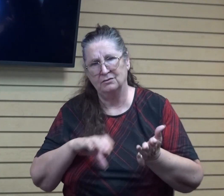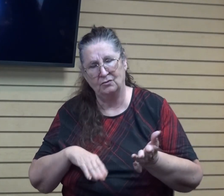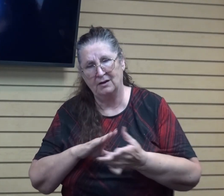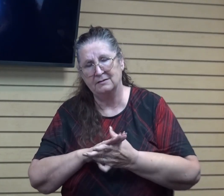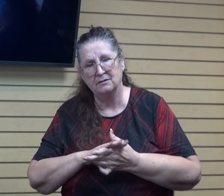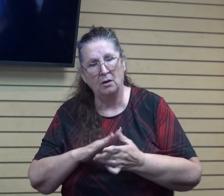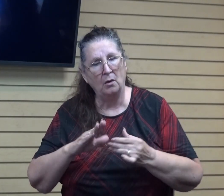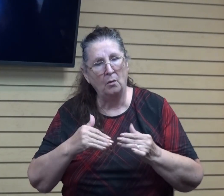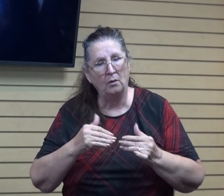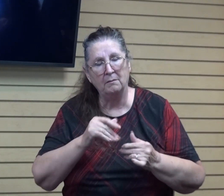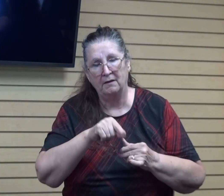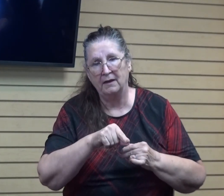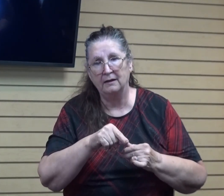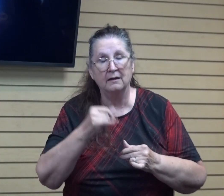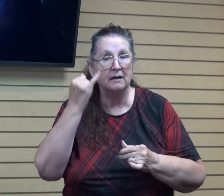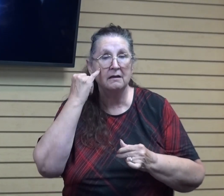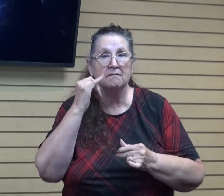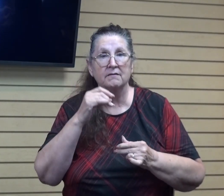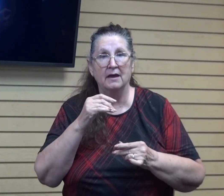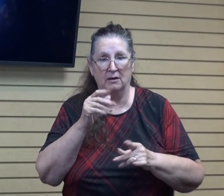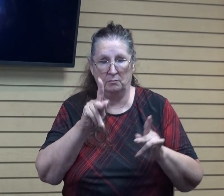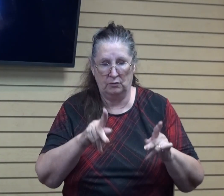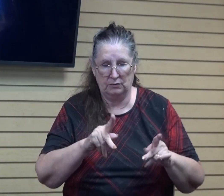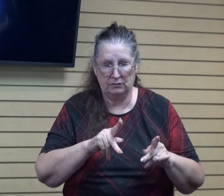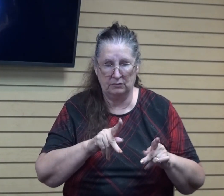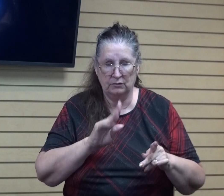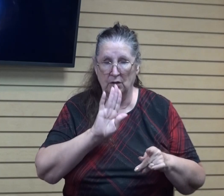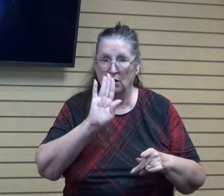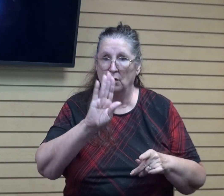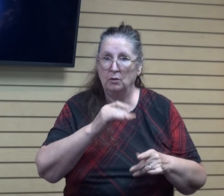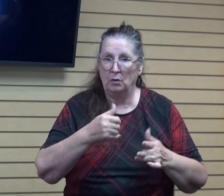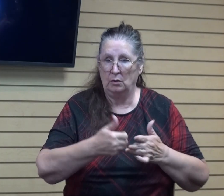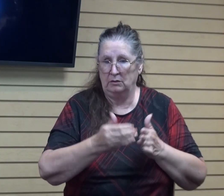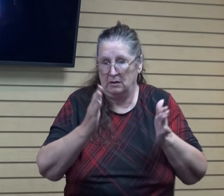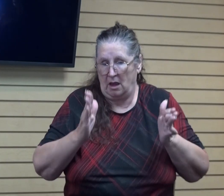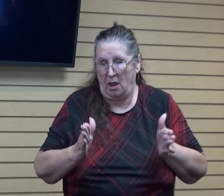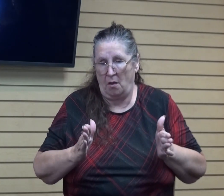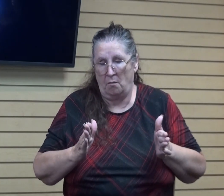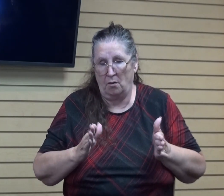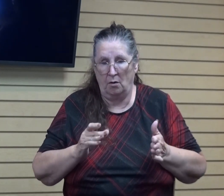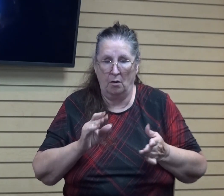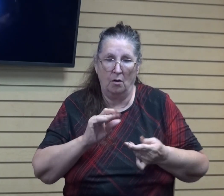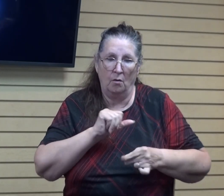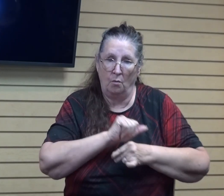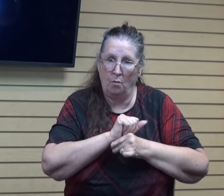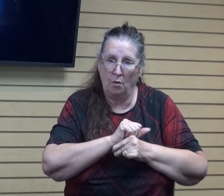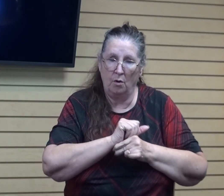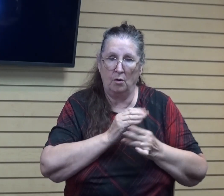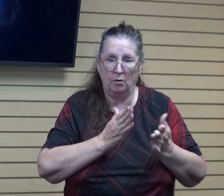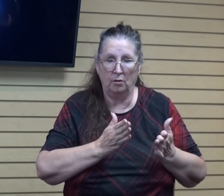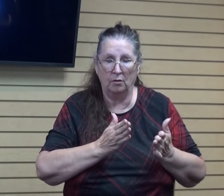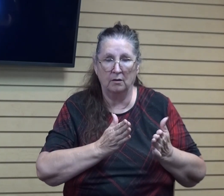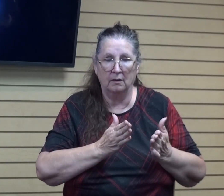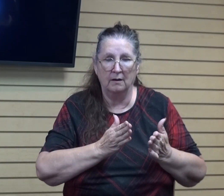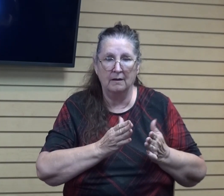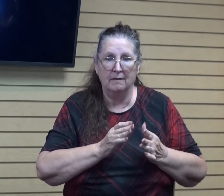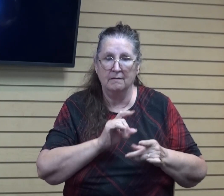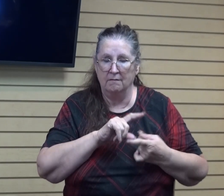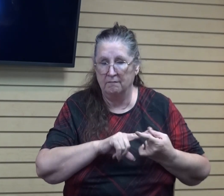that person is your neighbor, your coworker, your friend, your family member, or even